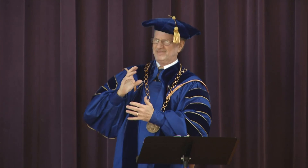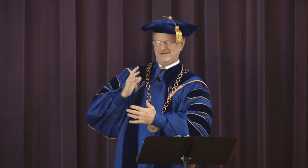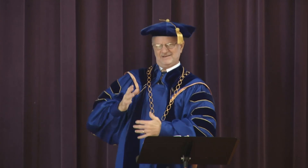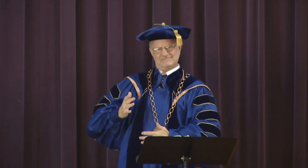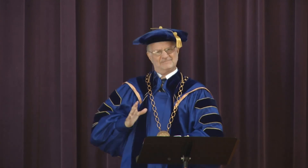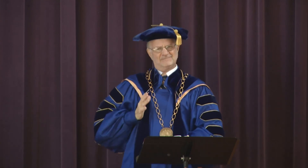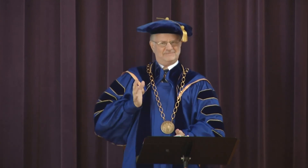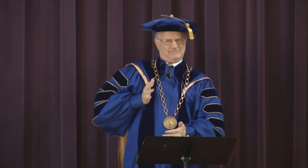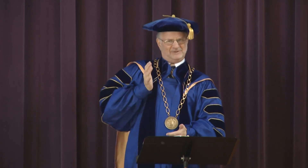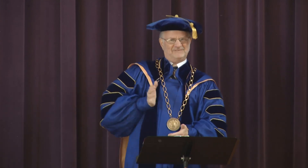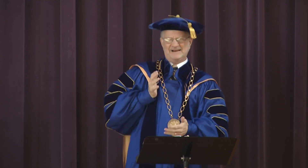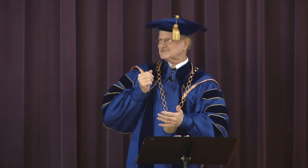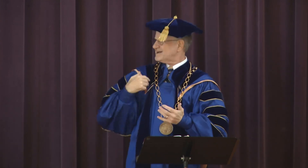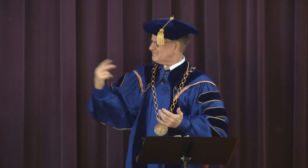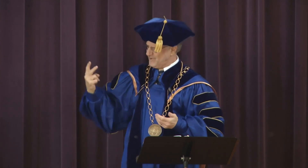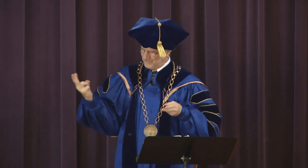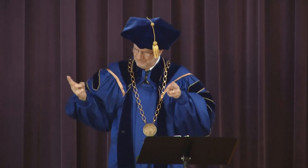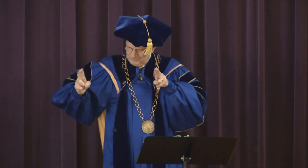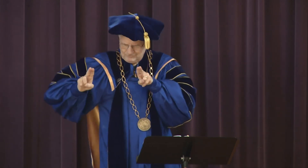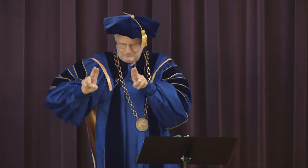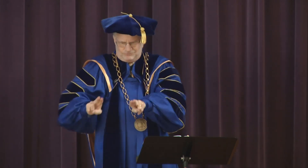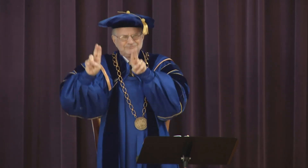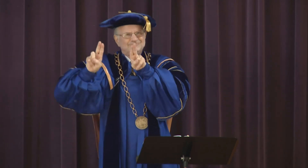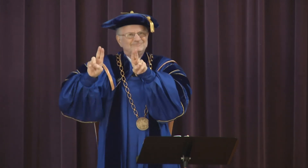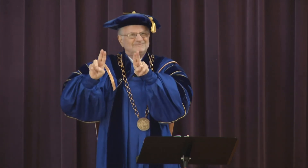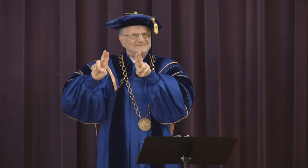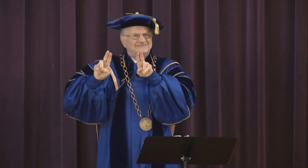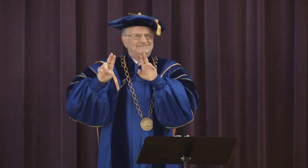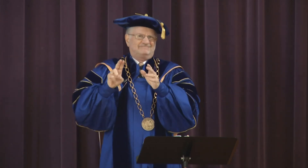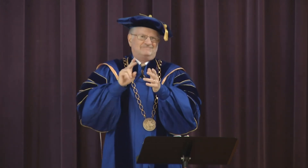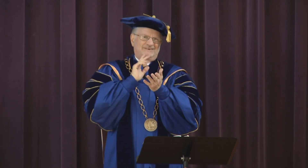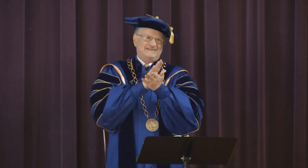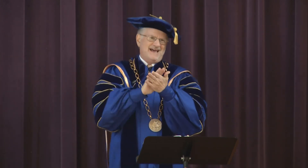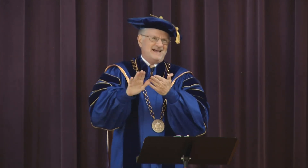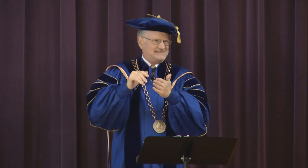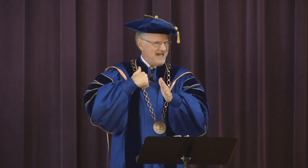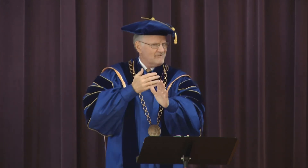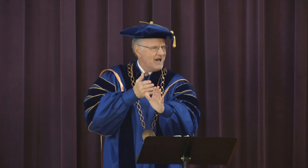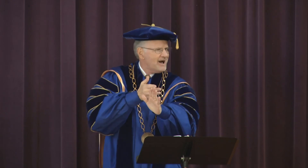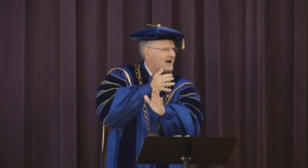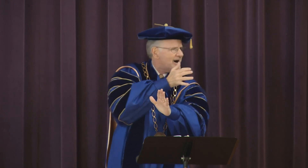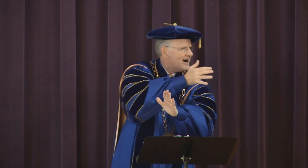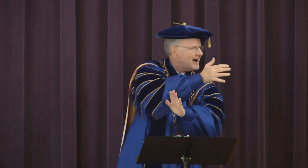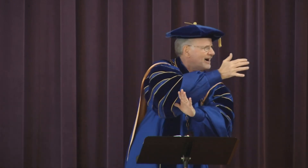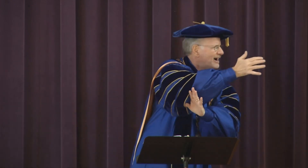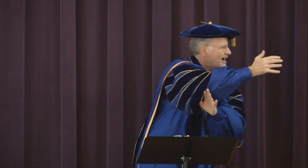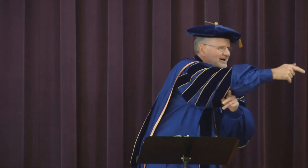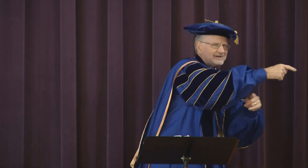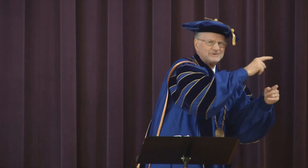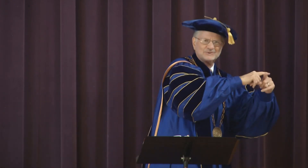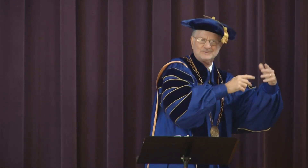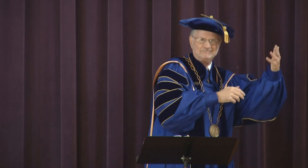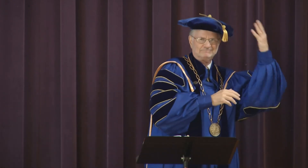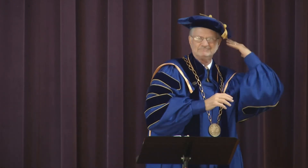President Barack Obama. We have the privilege of signing the diplomas for each of our students together. And that has